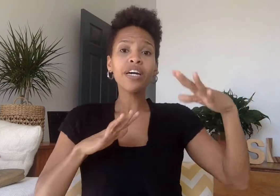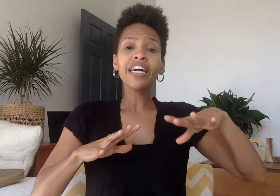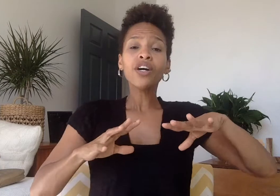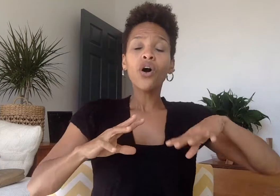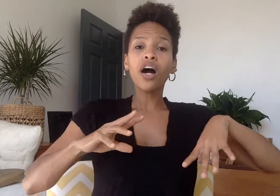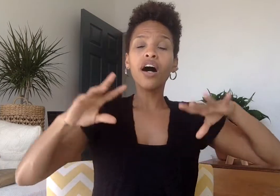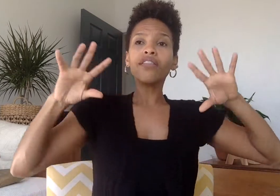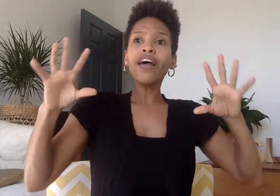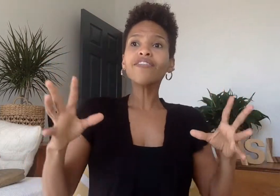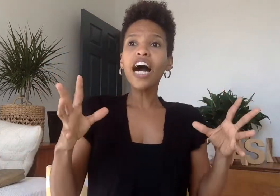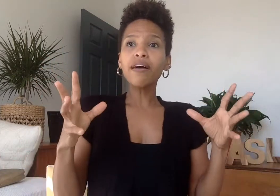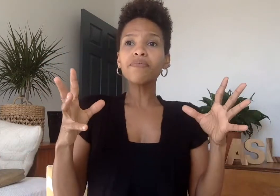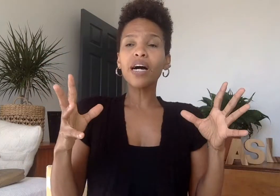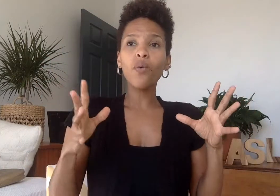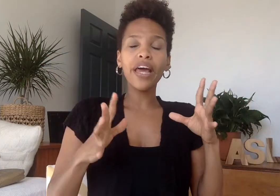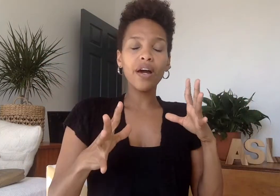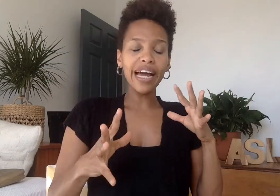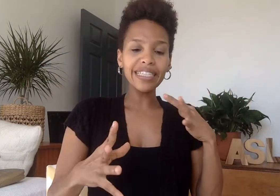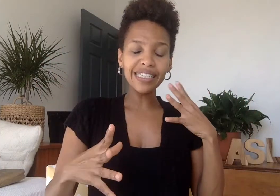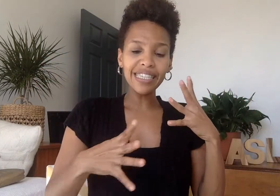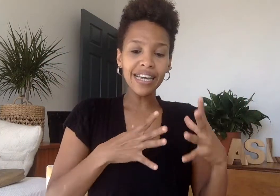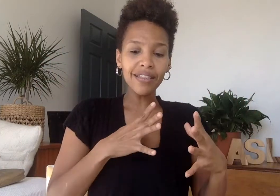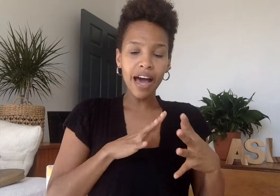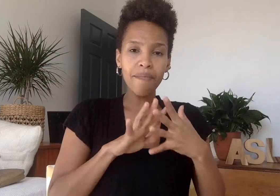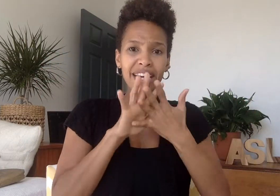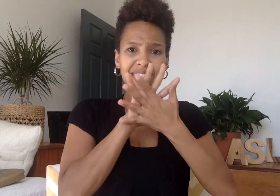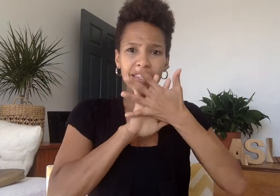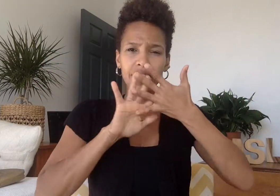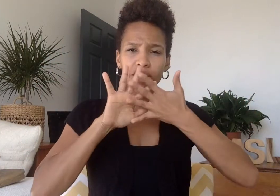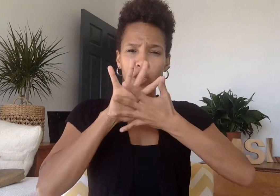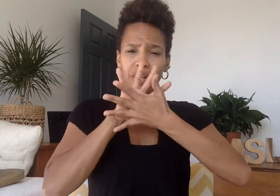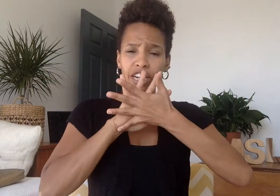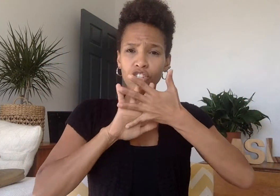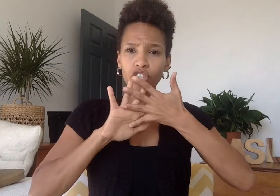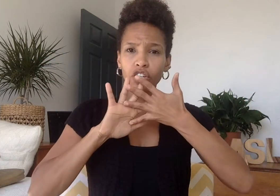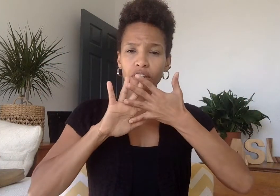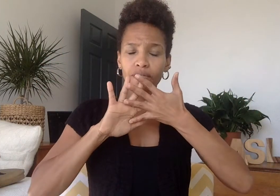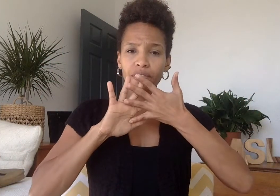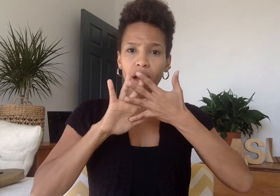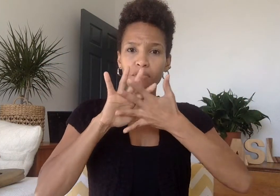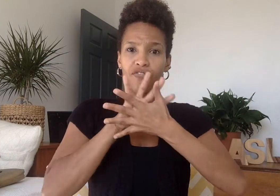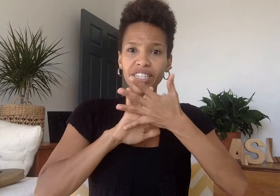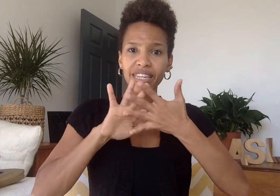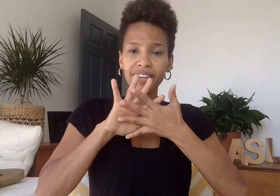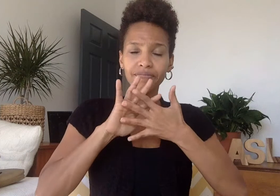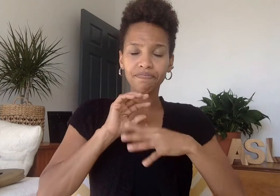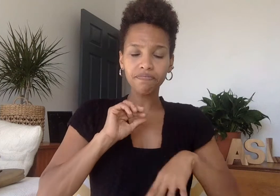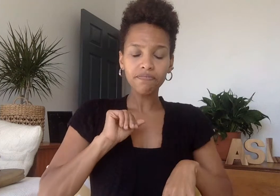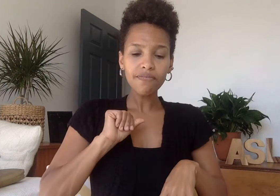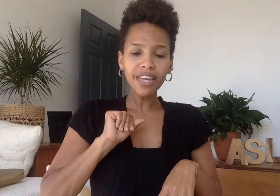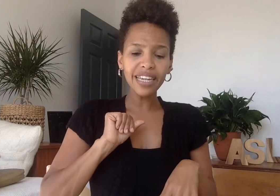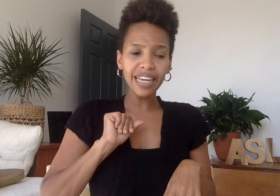so a lot of times what I see that makes the interpretations look fuzzy